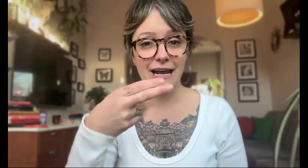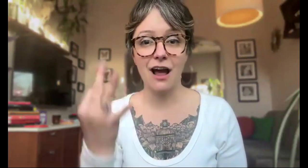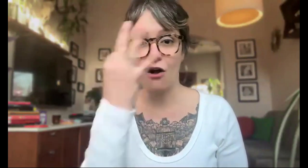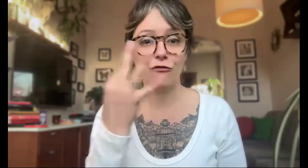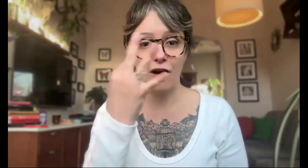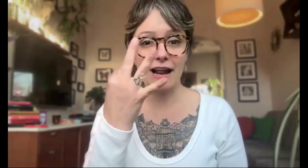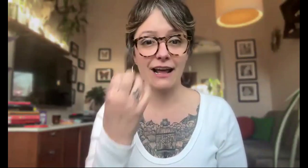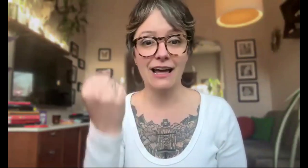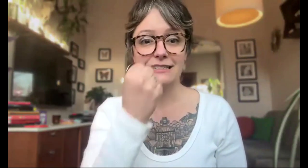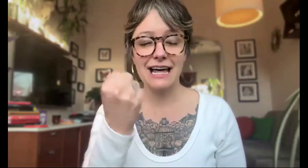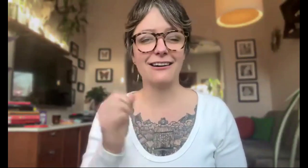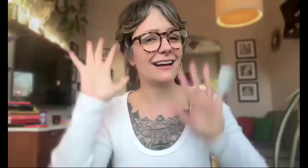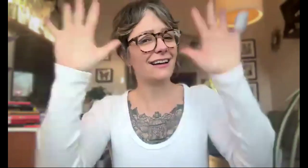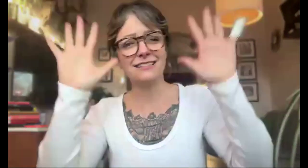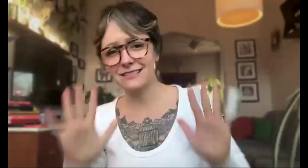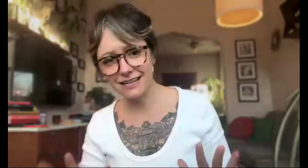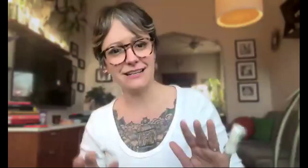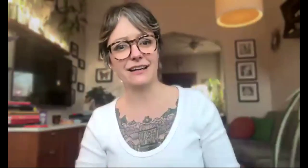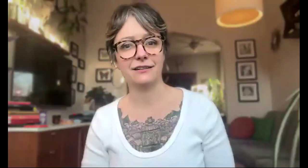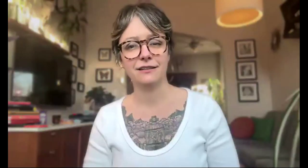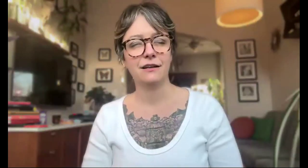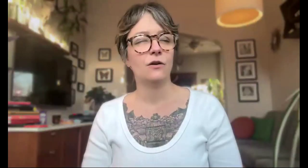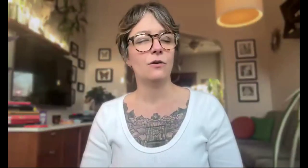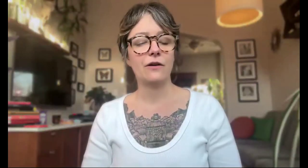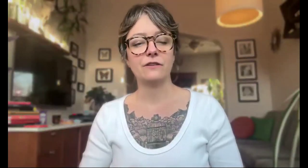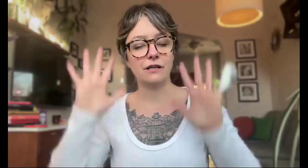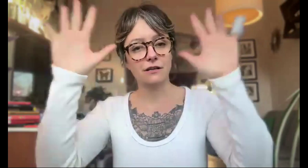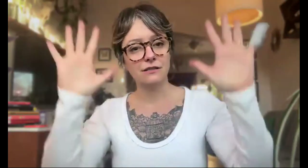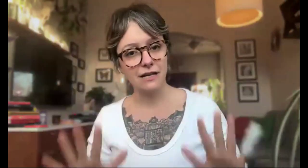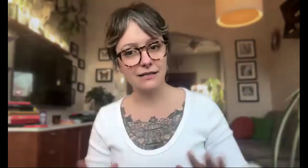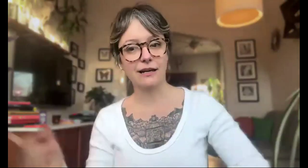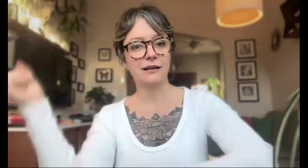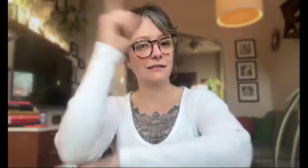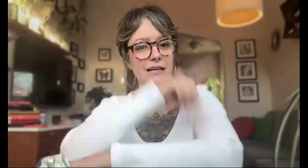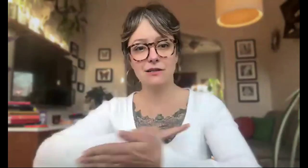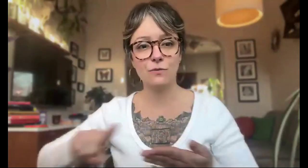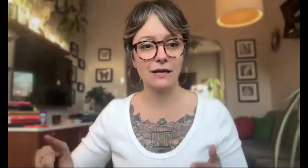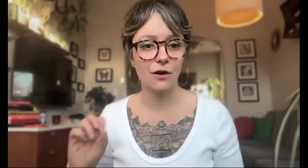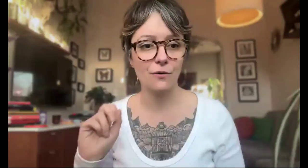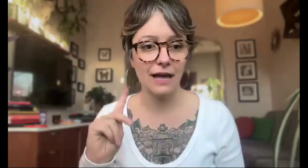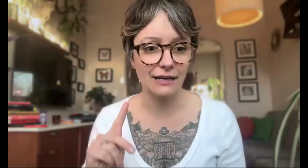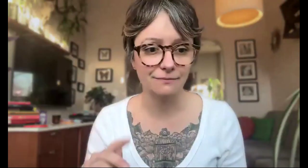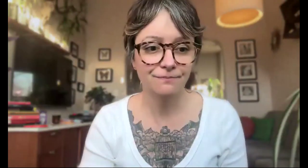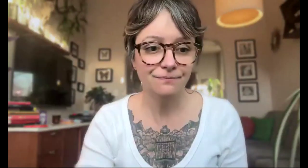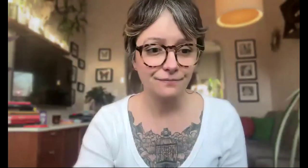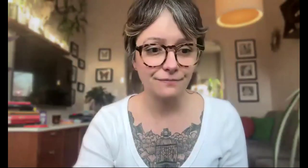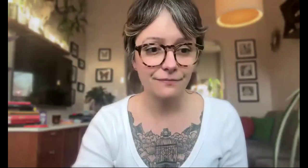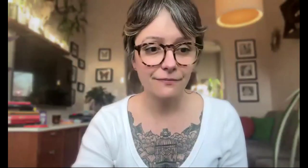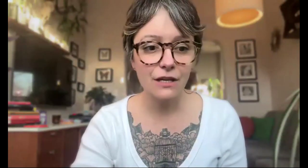Thursday, Friday, Saturday, Sunday. Oh, that feels good. Sunday, days of the week. Okay.